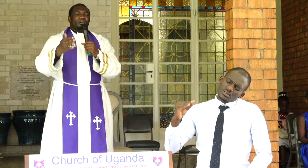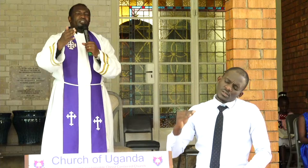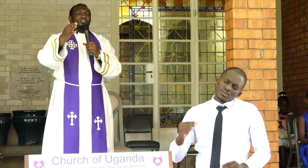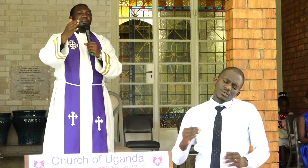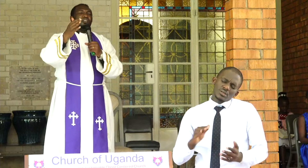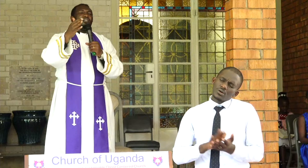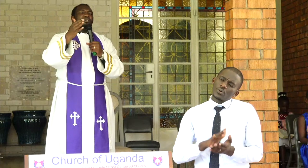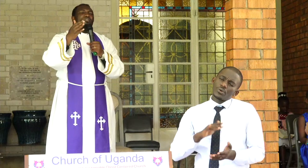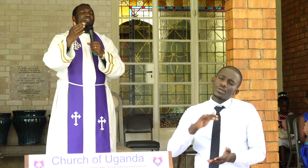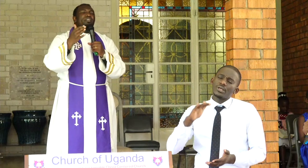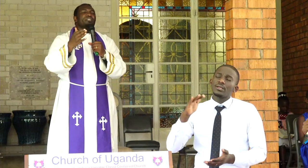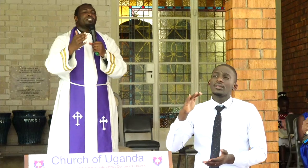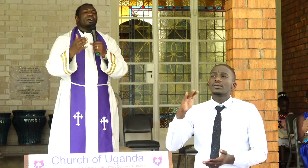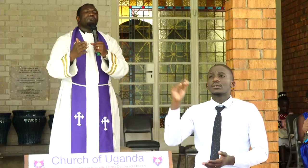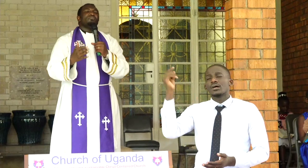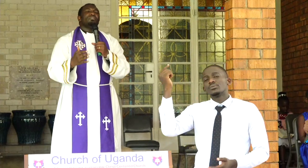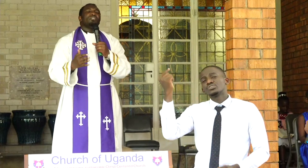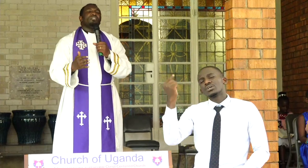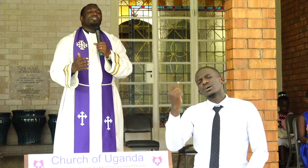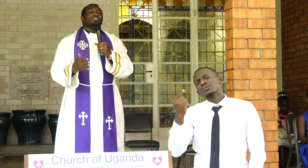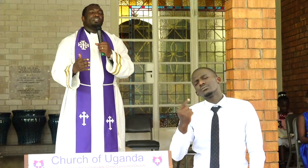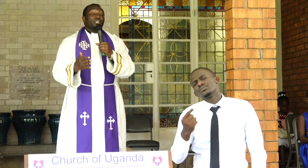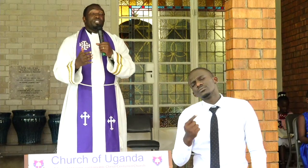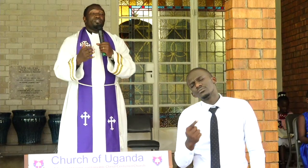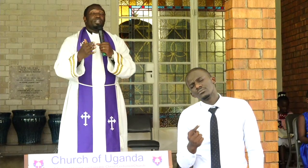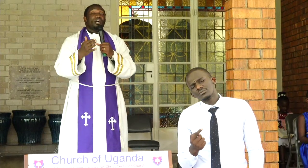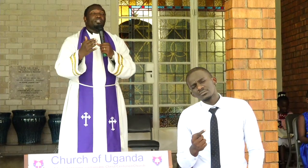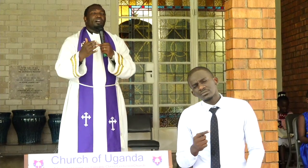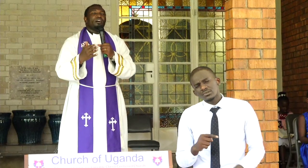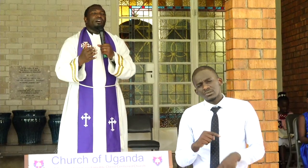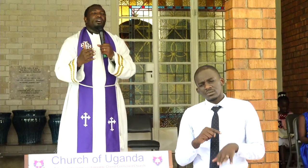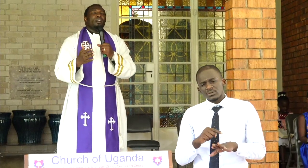high, your glory comes down. In